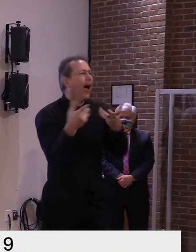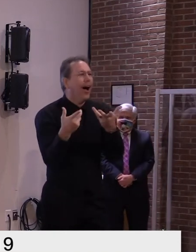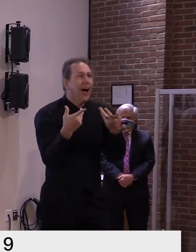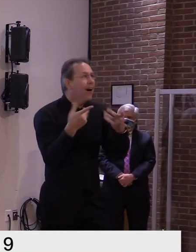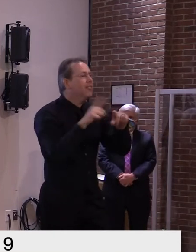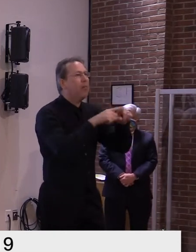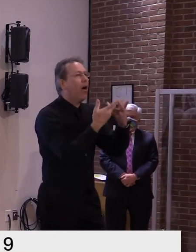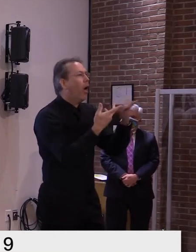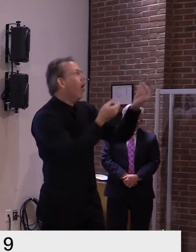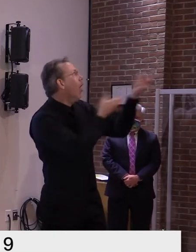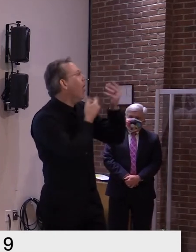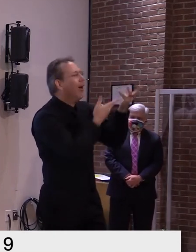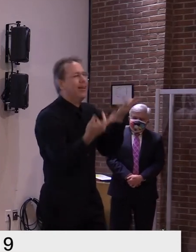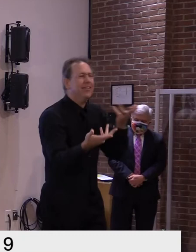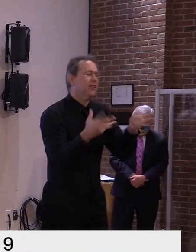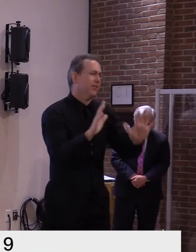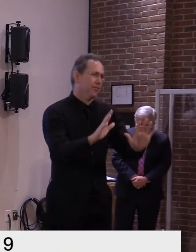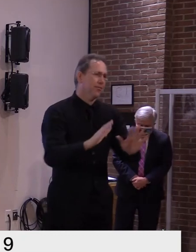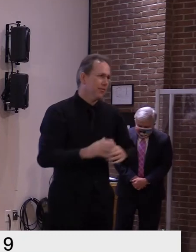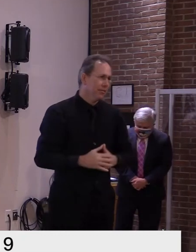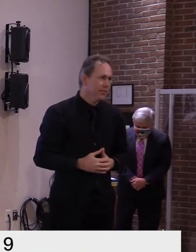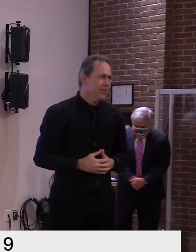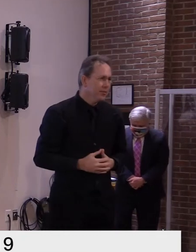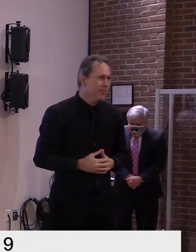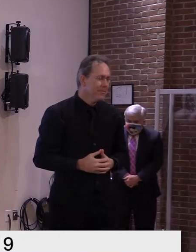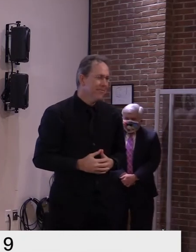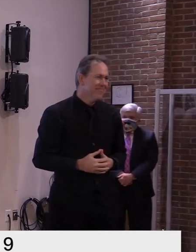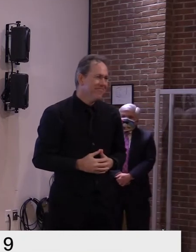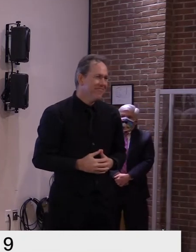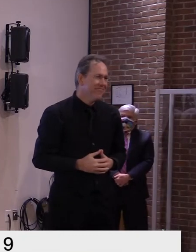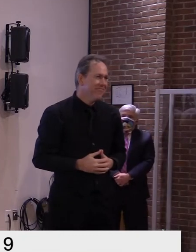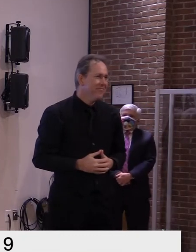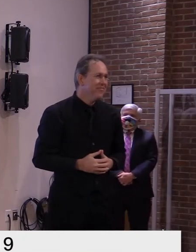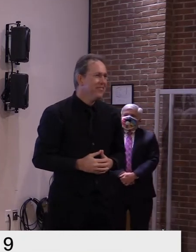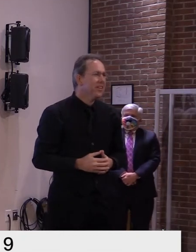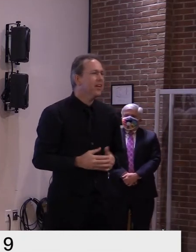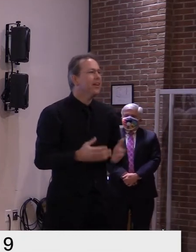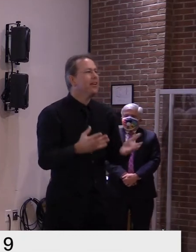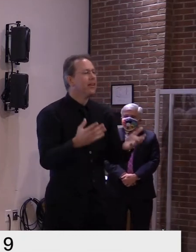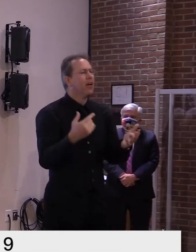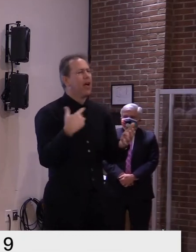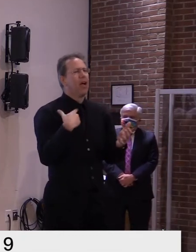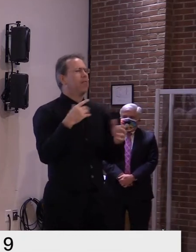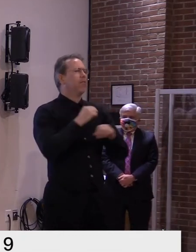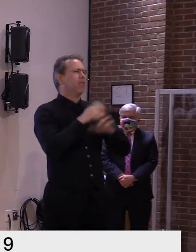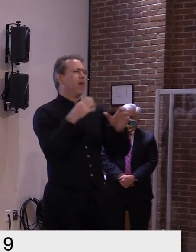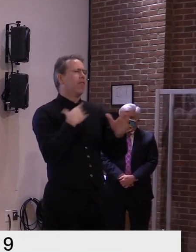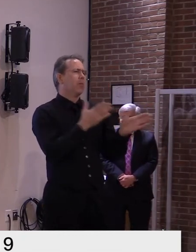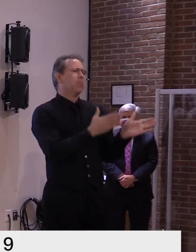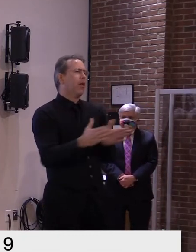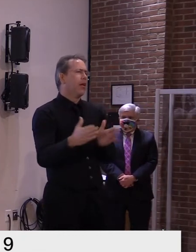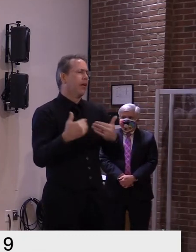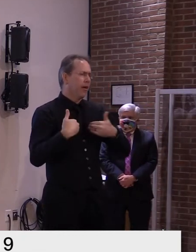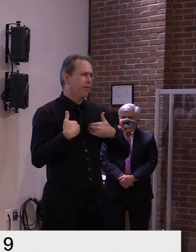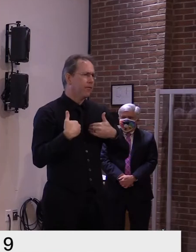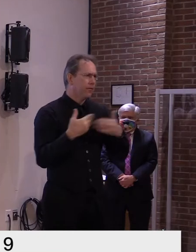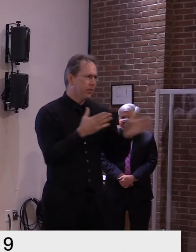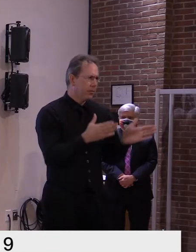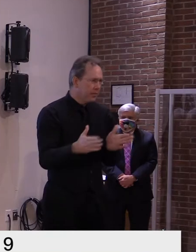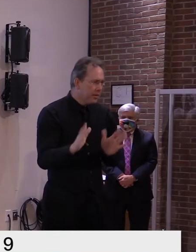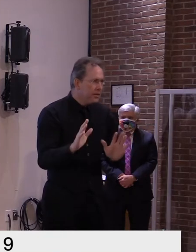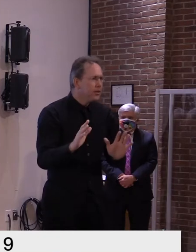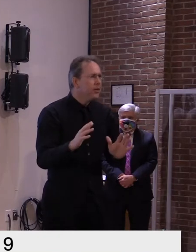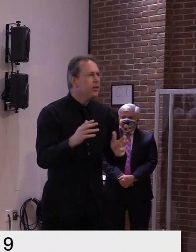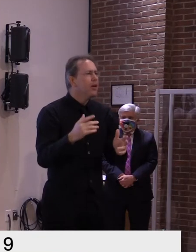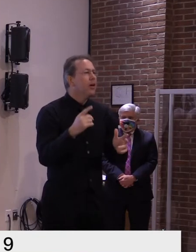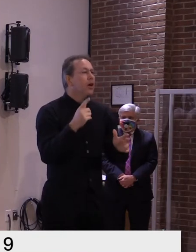get the most vulnerable in the state taken care of first in a methodical way. But certainly, I'm willing to hear something